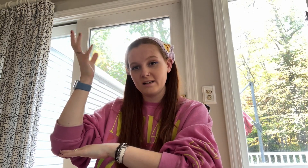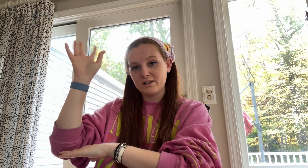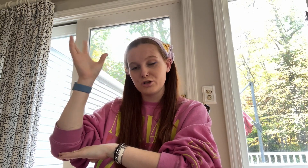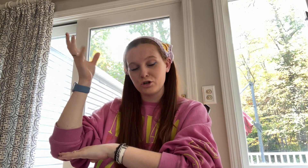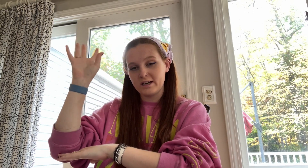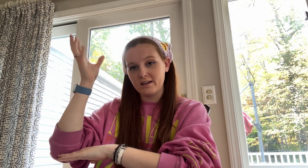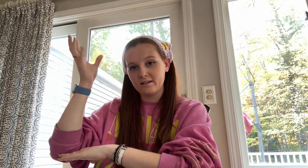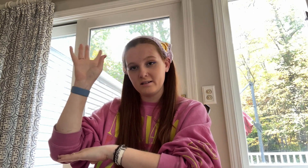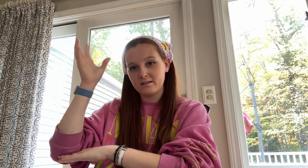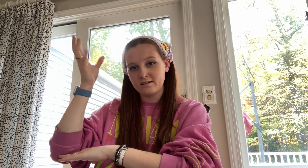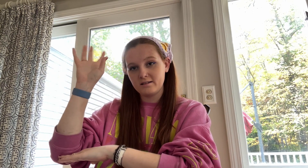Tree.